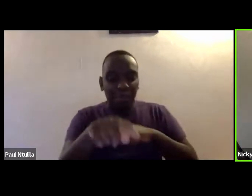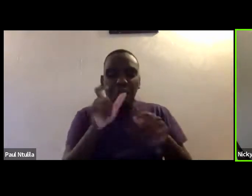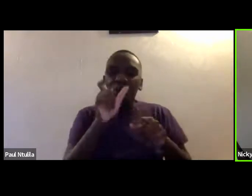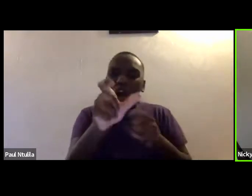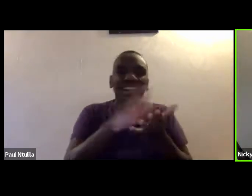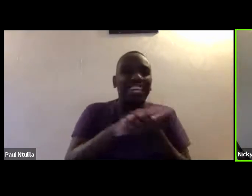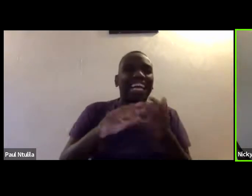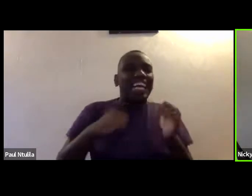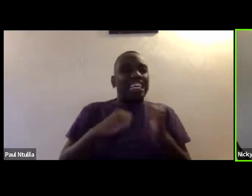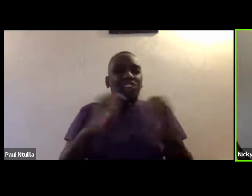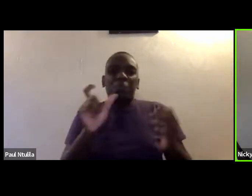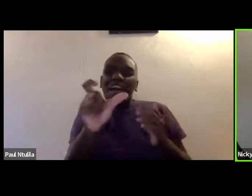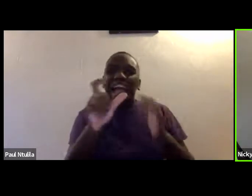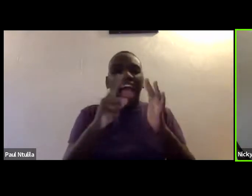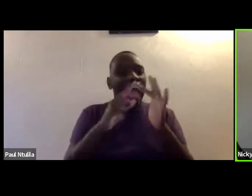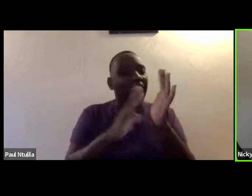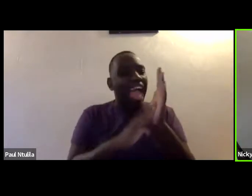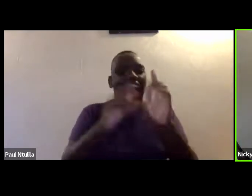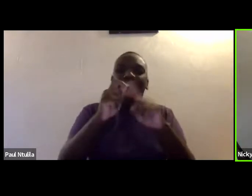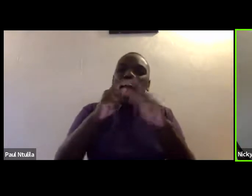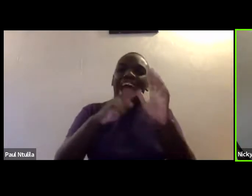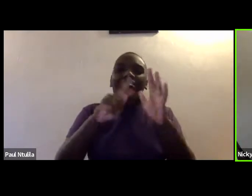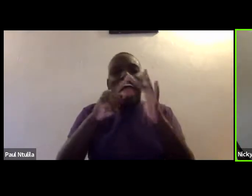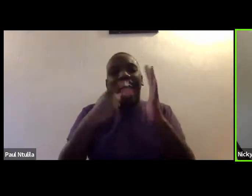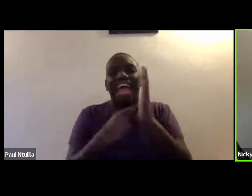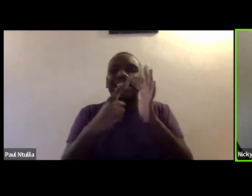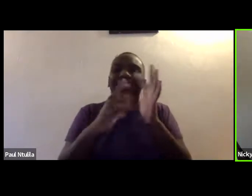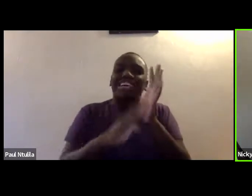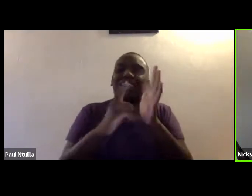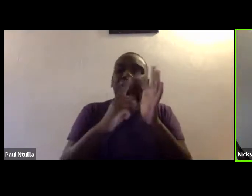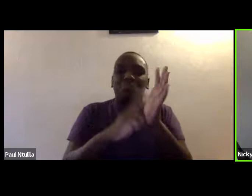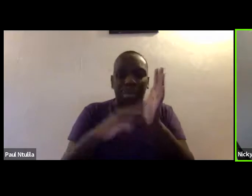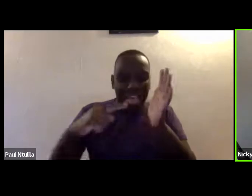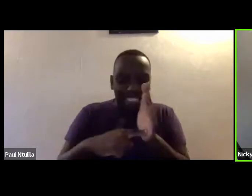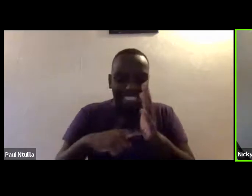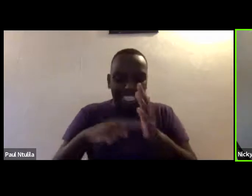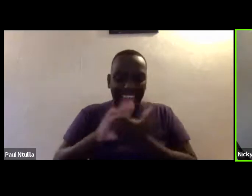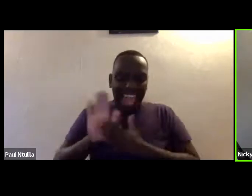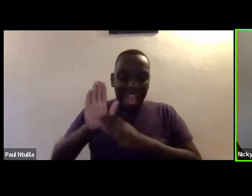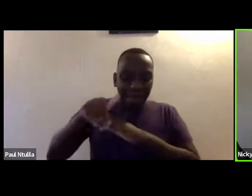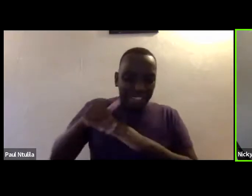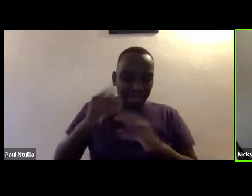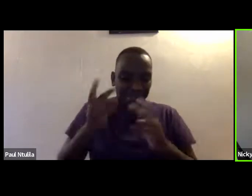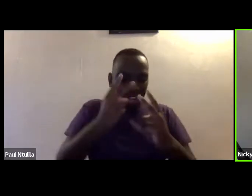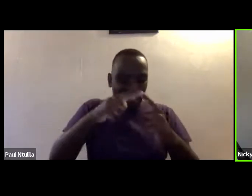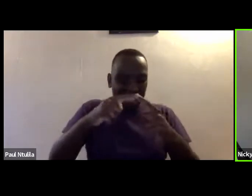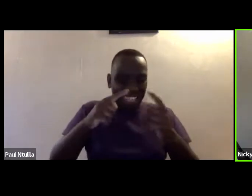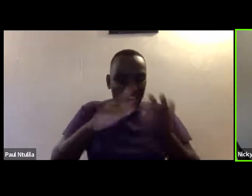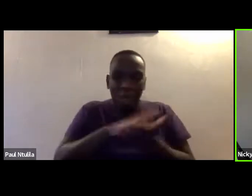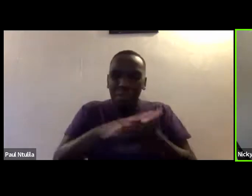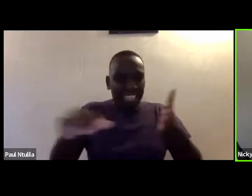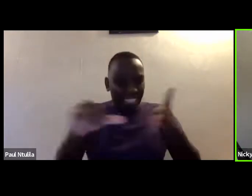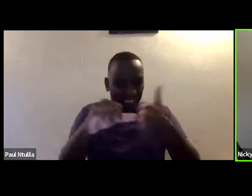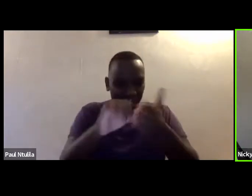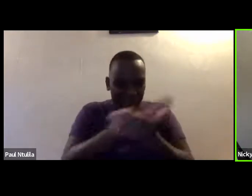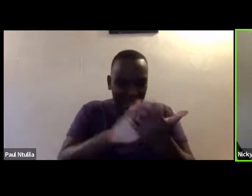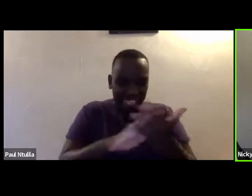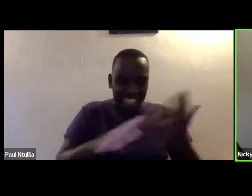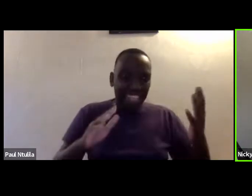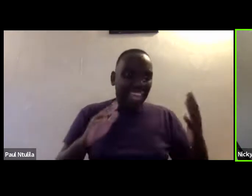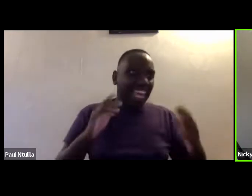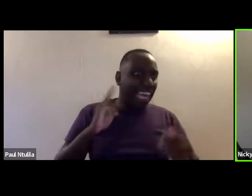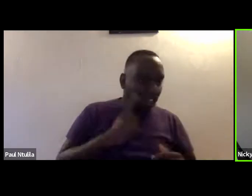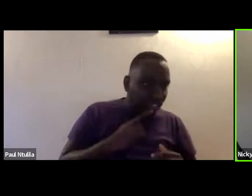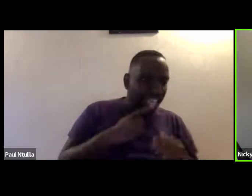I appreciate the sentiment of trying to define impairment, but I still find the